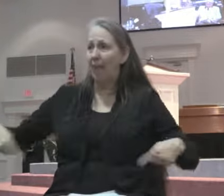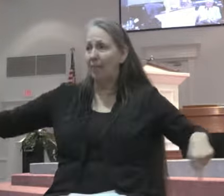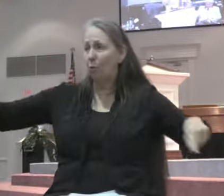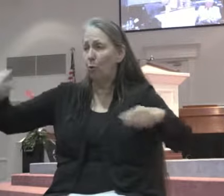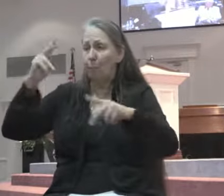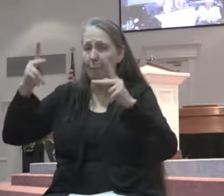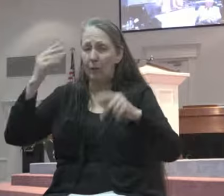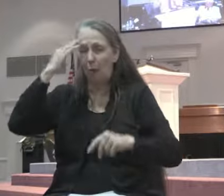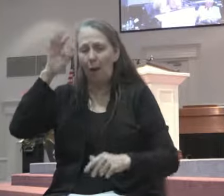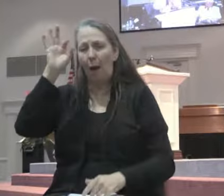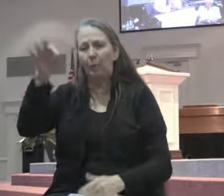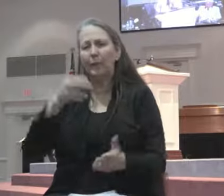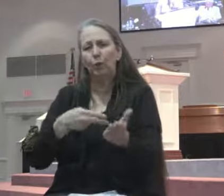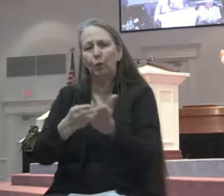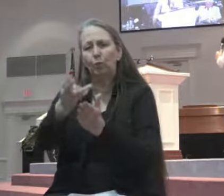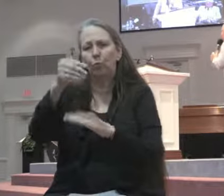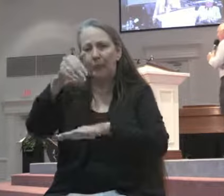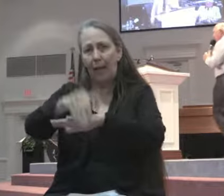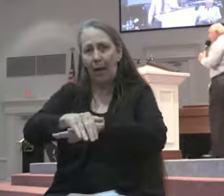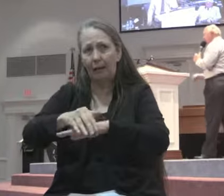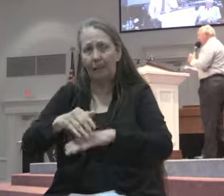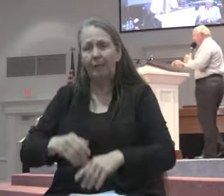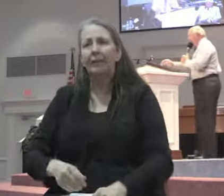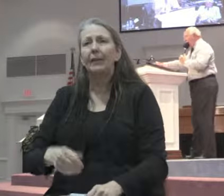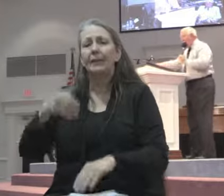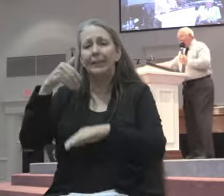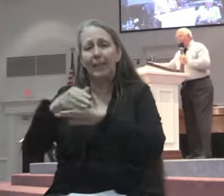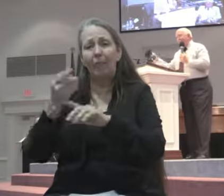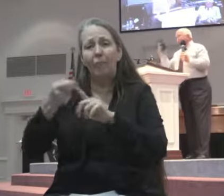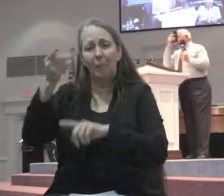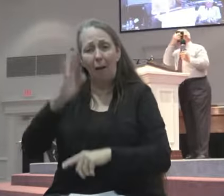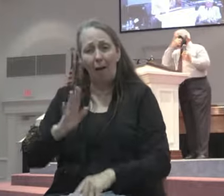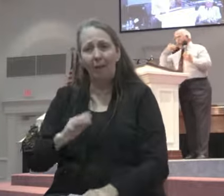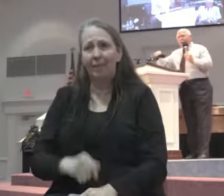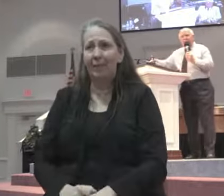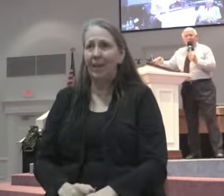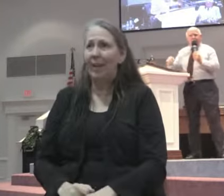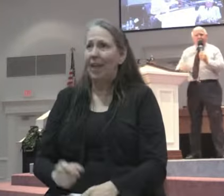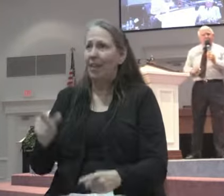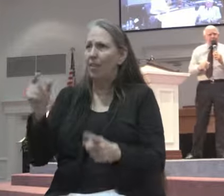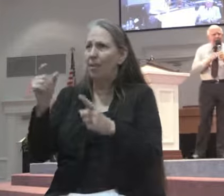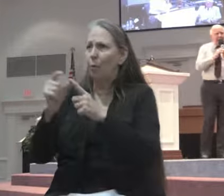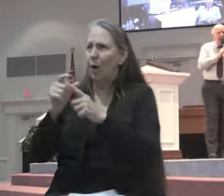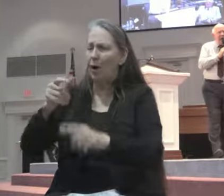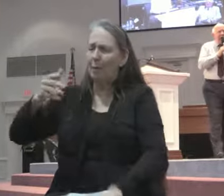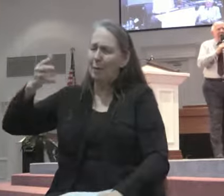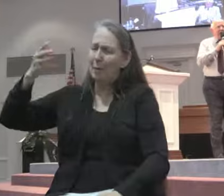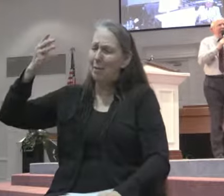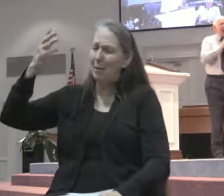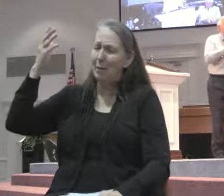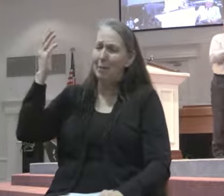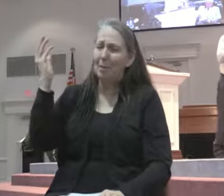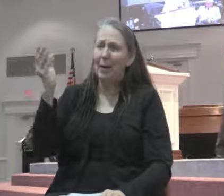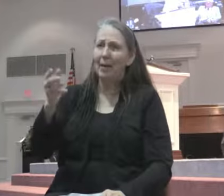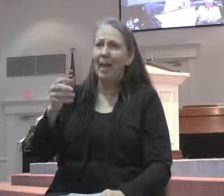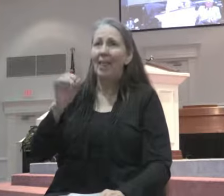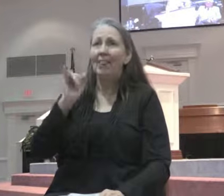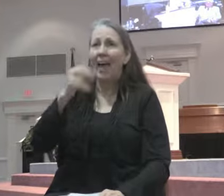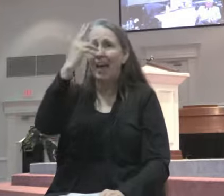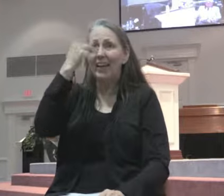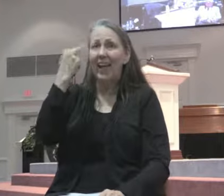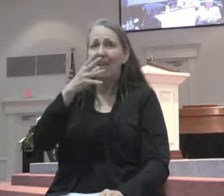know that I preached the truth here tonight, sent from God. And the word was spoken, and that